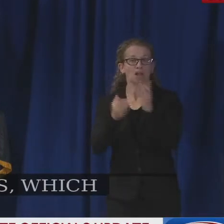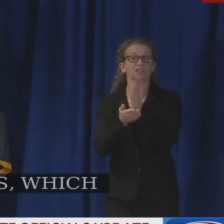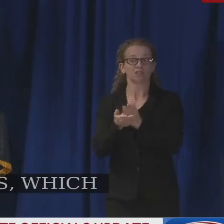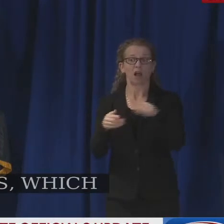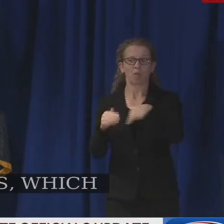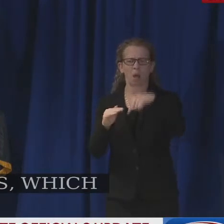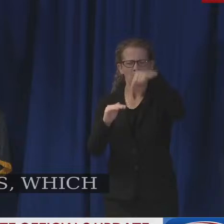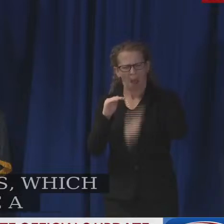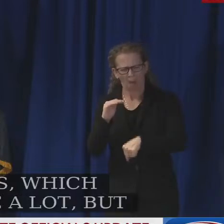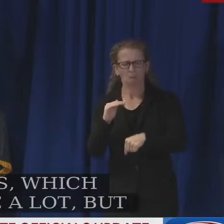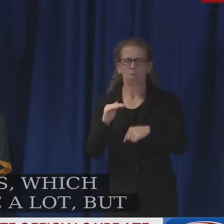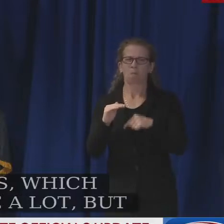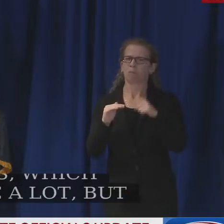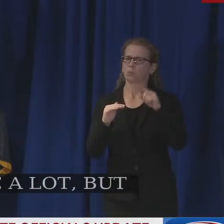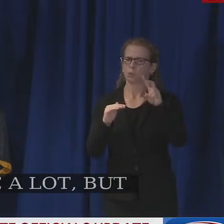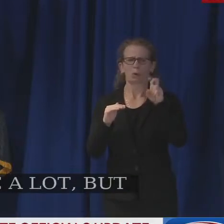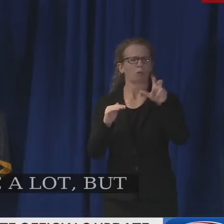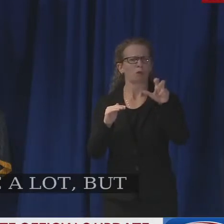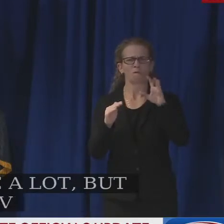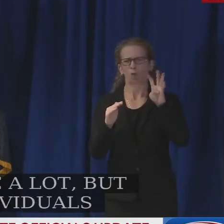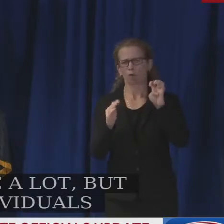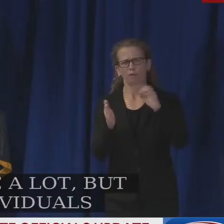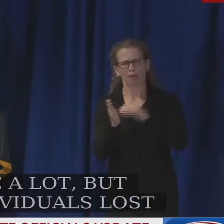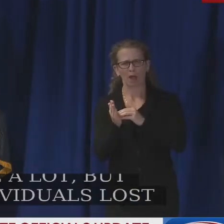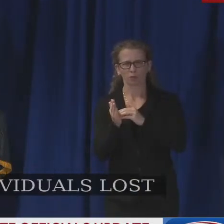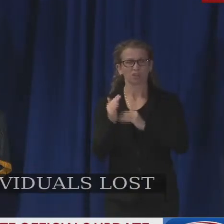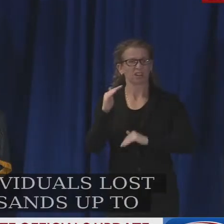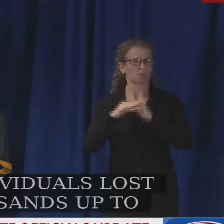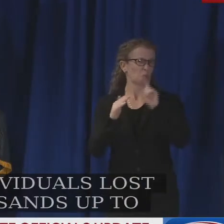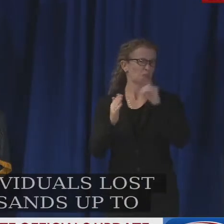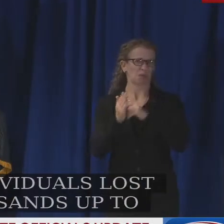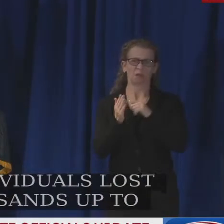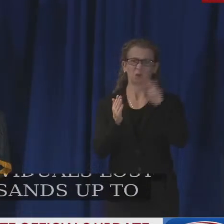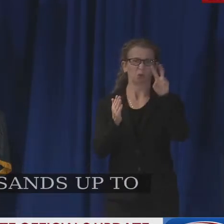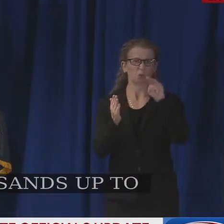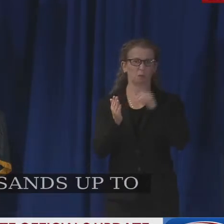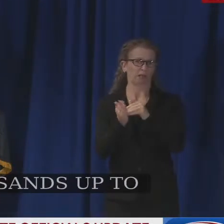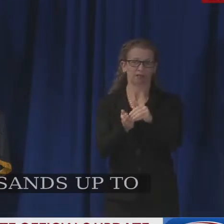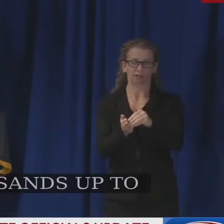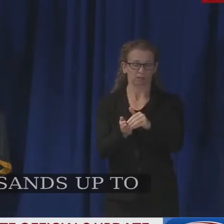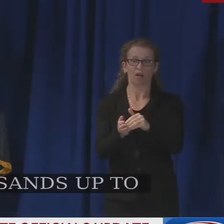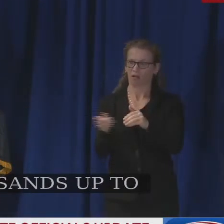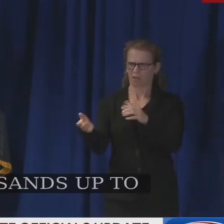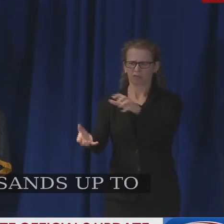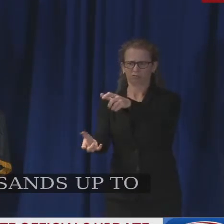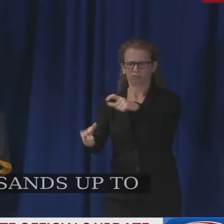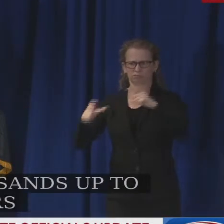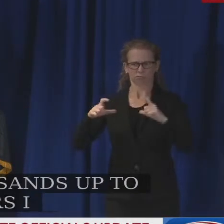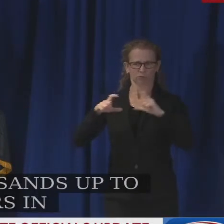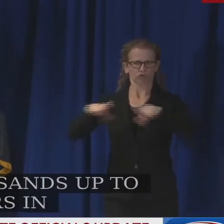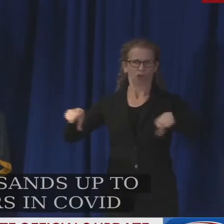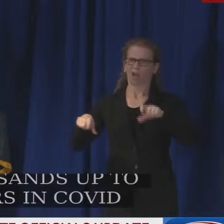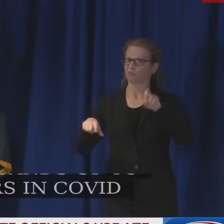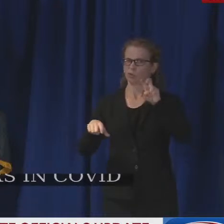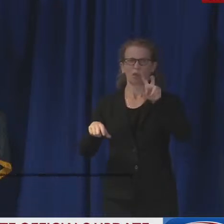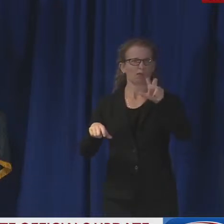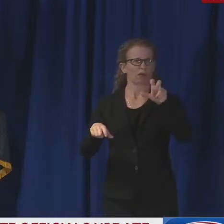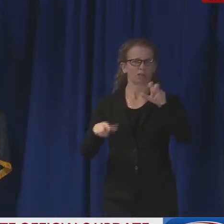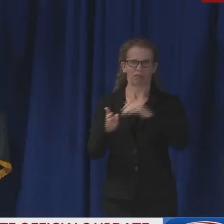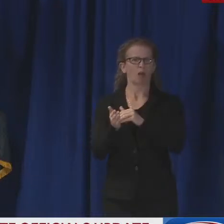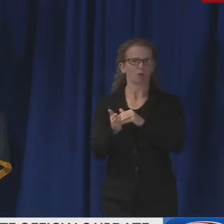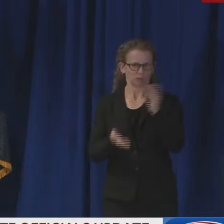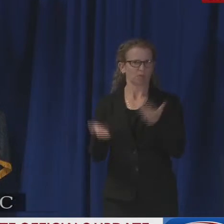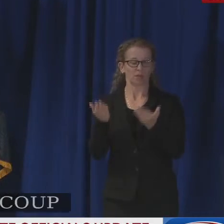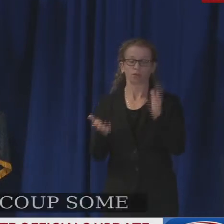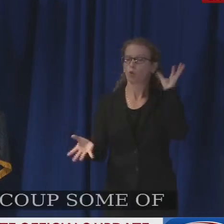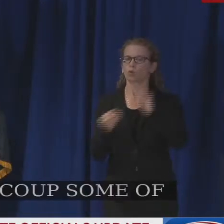dollars in COVID losses. And so to be able to recoup some of that, there'll be literally hundreds of thousand dollar checks going out to some of these entities. About